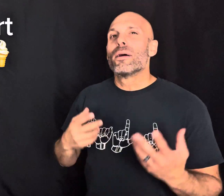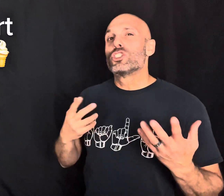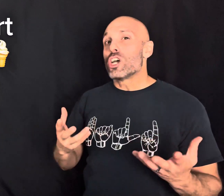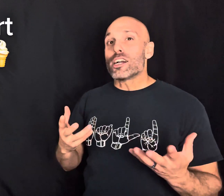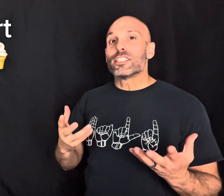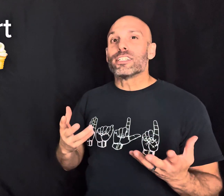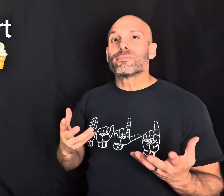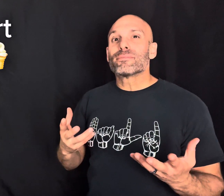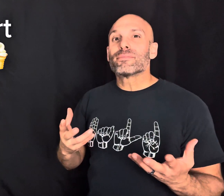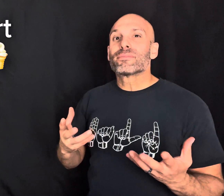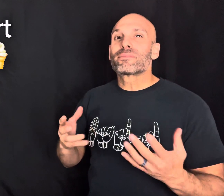chocolate,